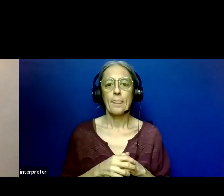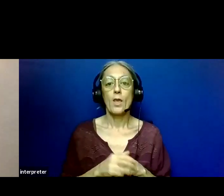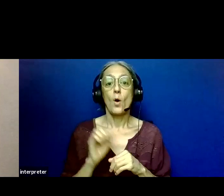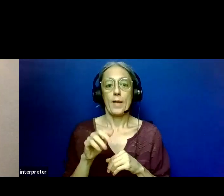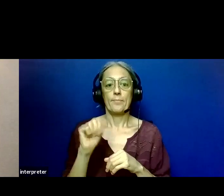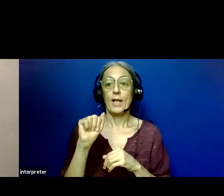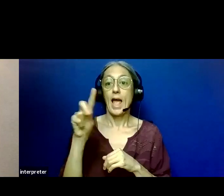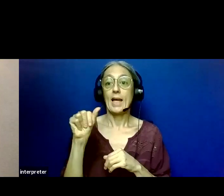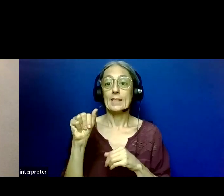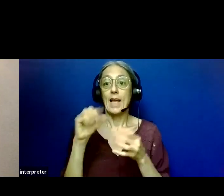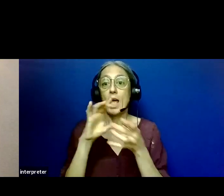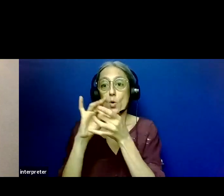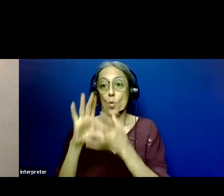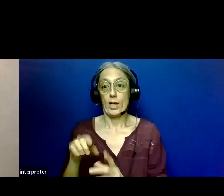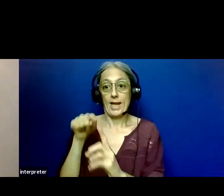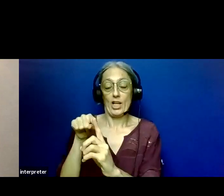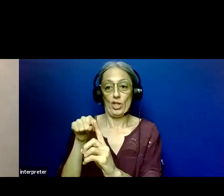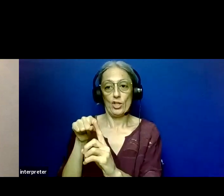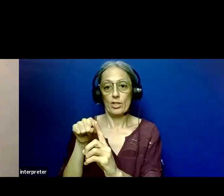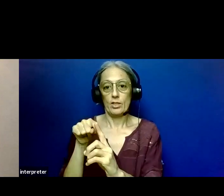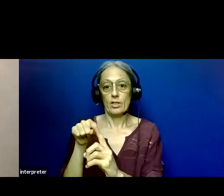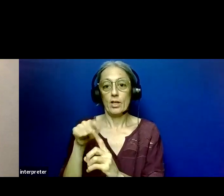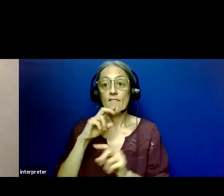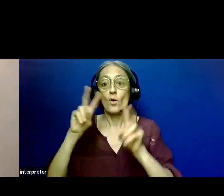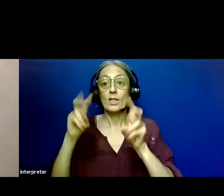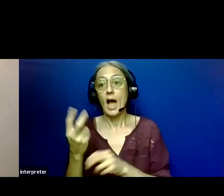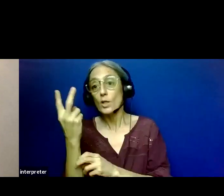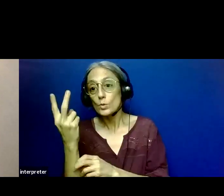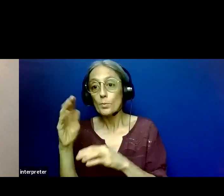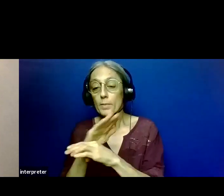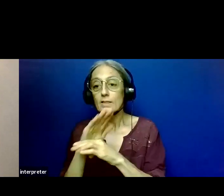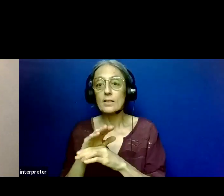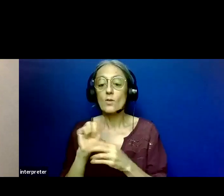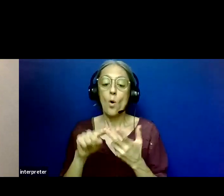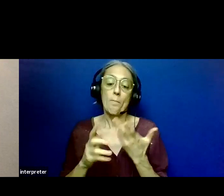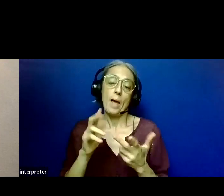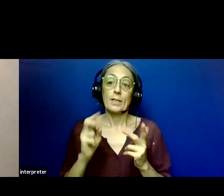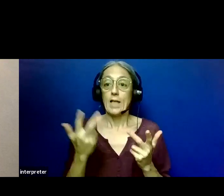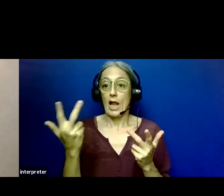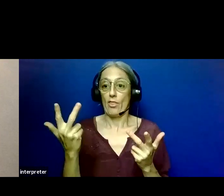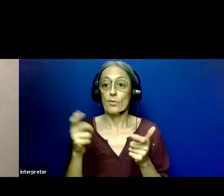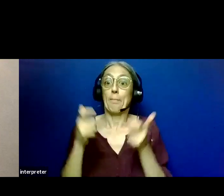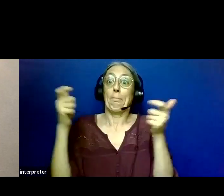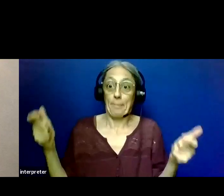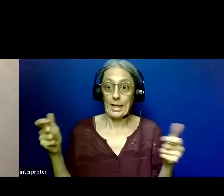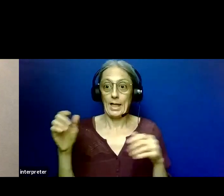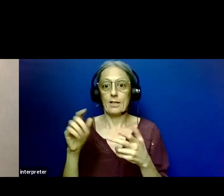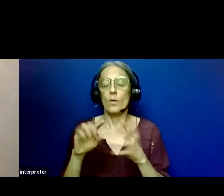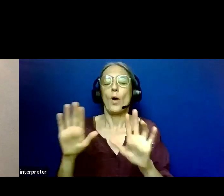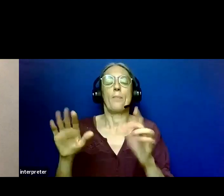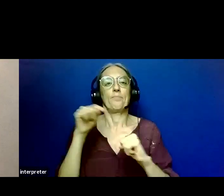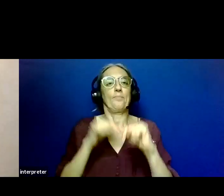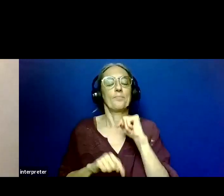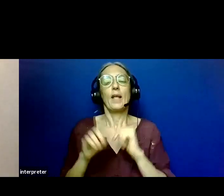ADA coordinator for a Title II entity or a large Title III entity is something, well, under